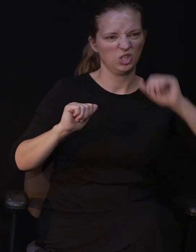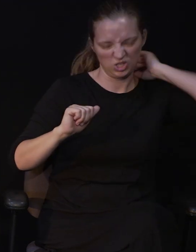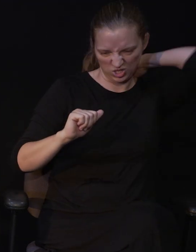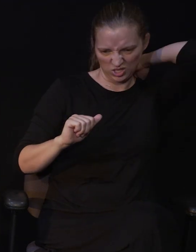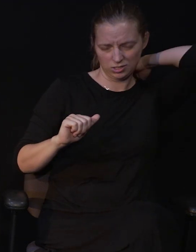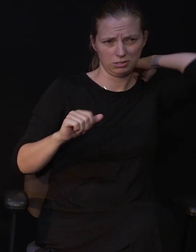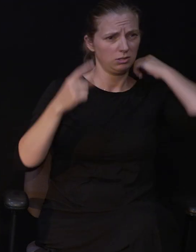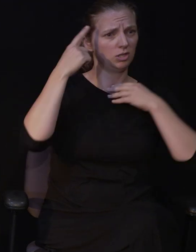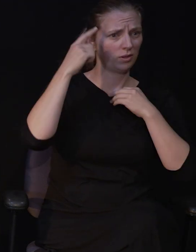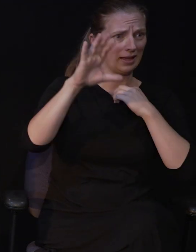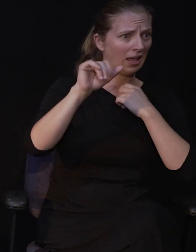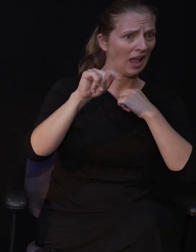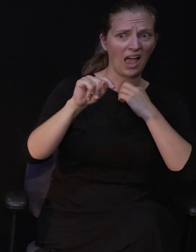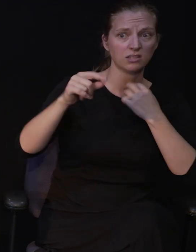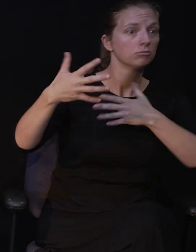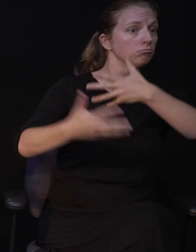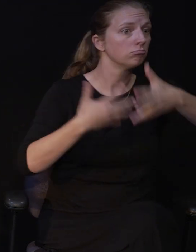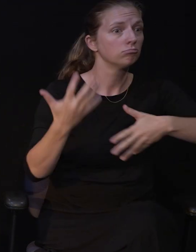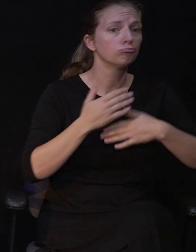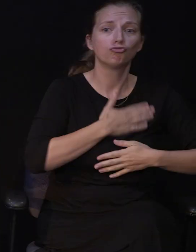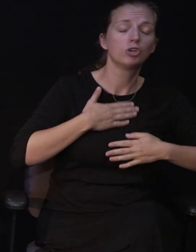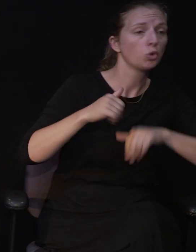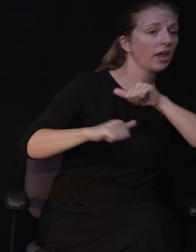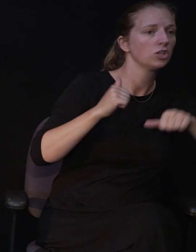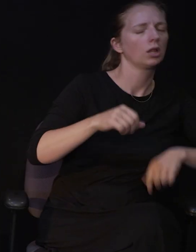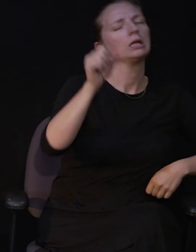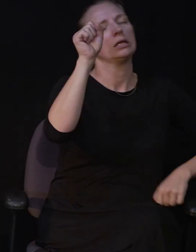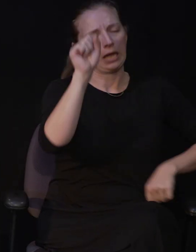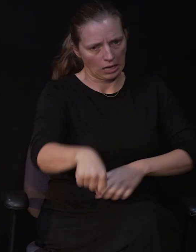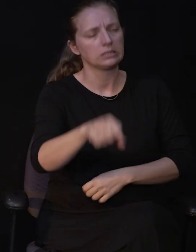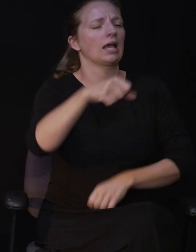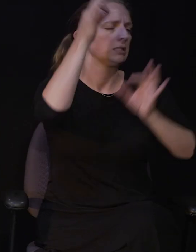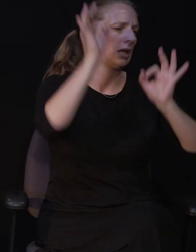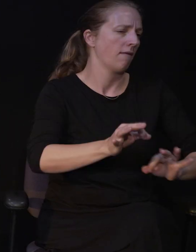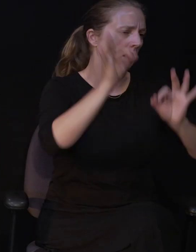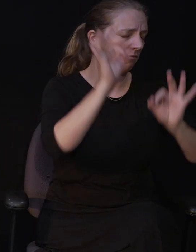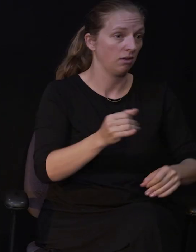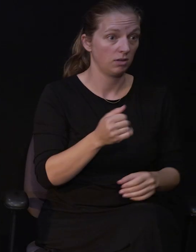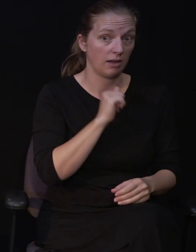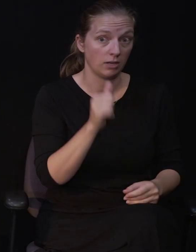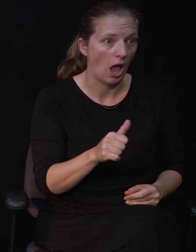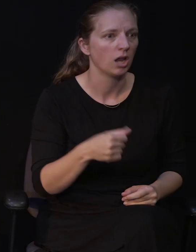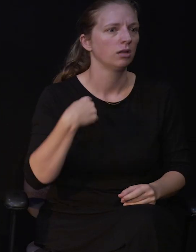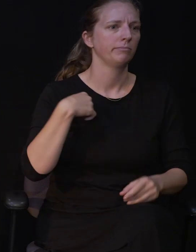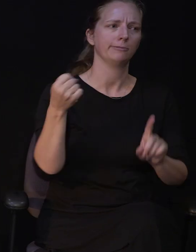they got along? They all got along great. That I definitely know, yes. If they didn't, I would have whipped their ass.